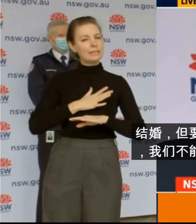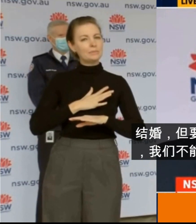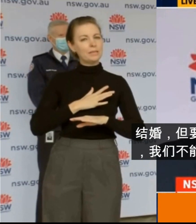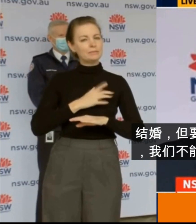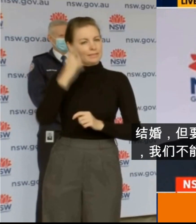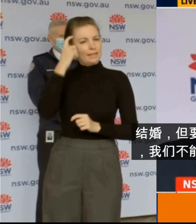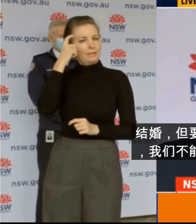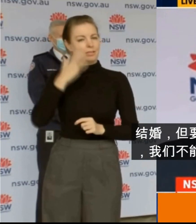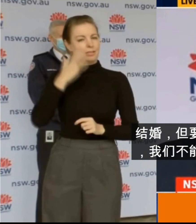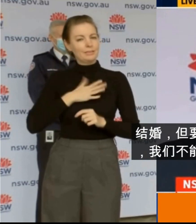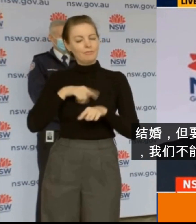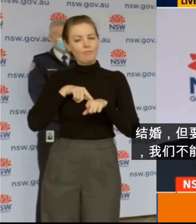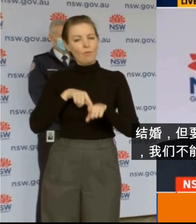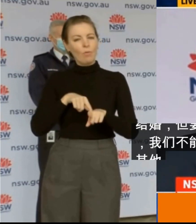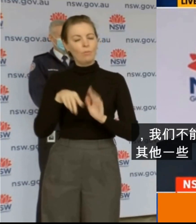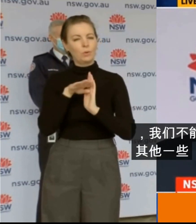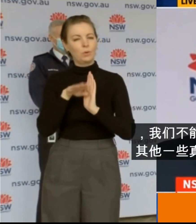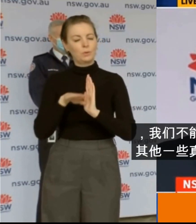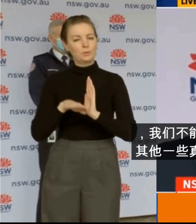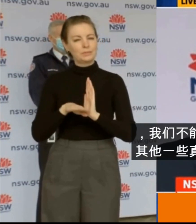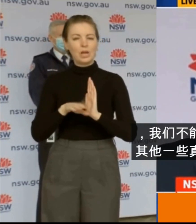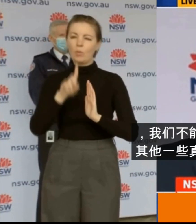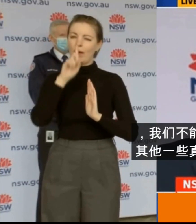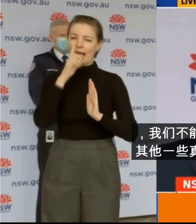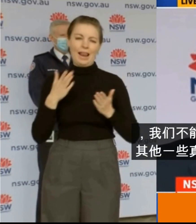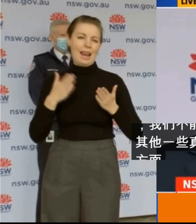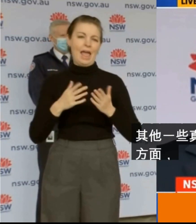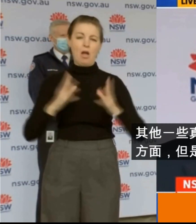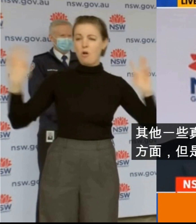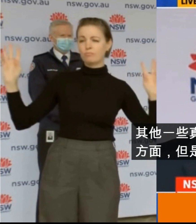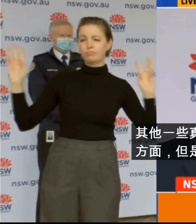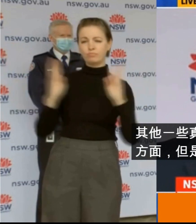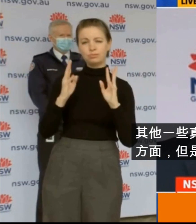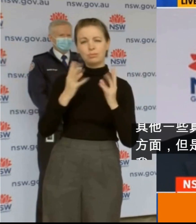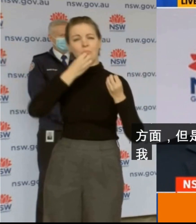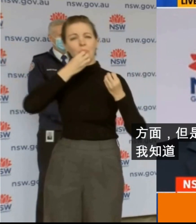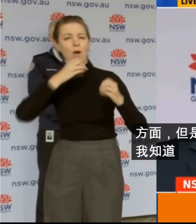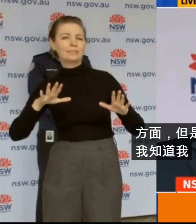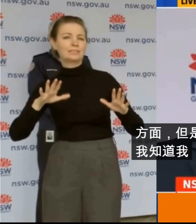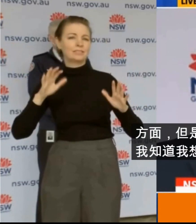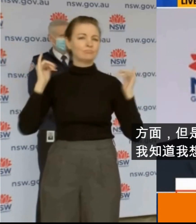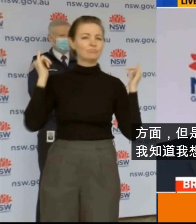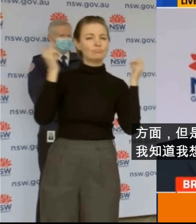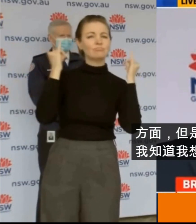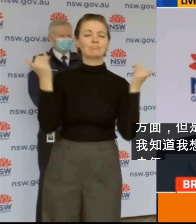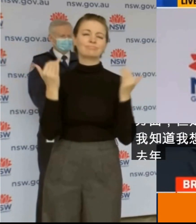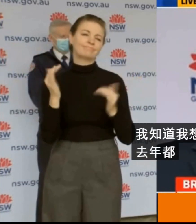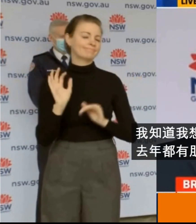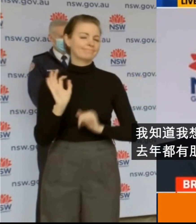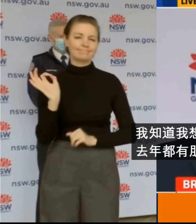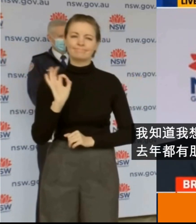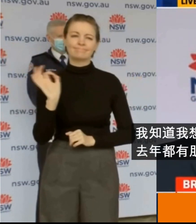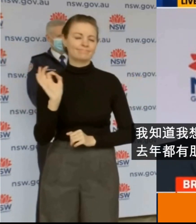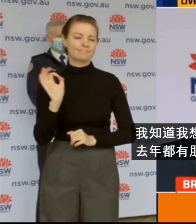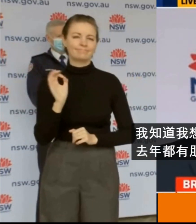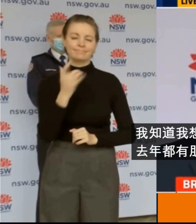allow receptions or some of the really joyful other aspects, but I think we all had friends last